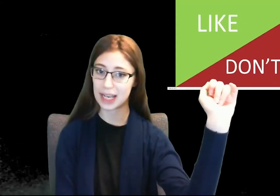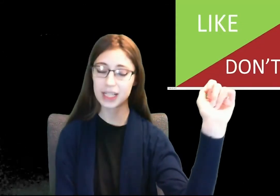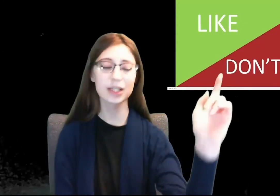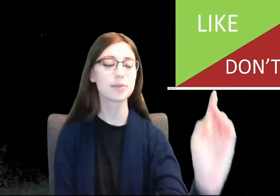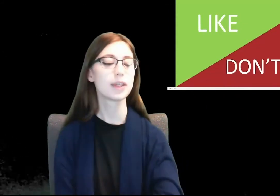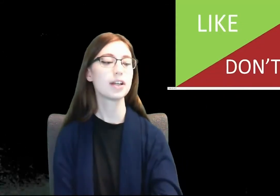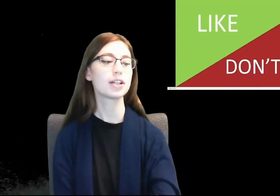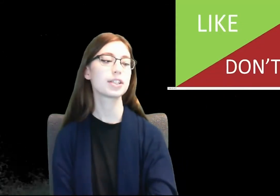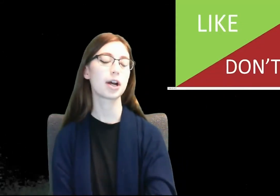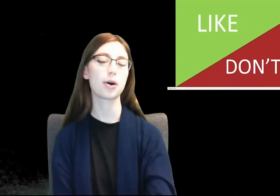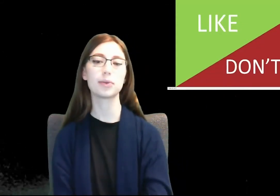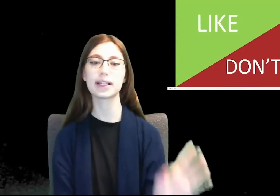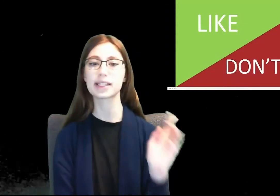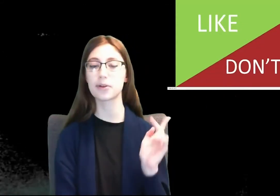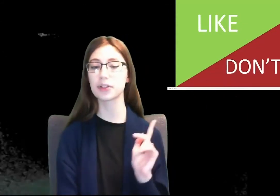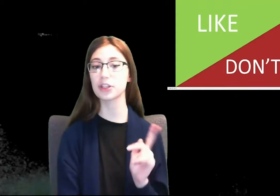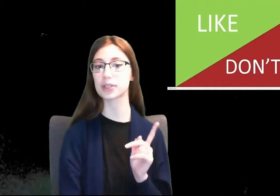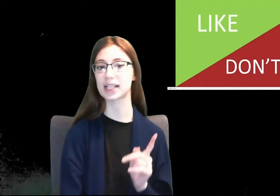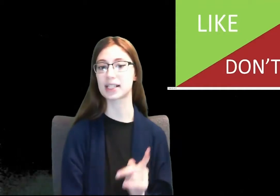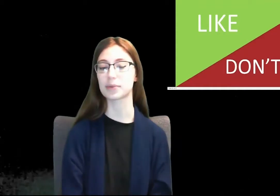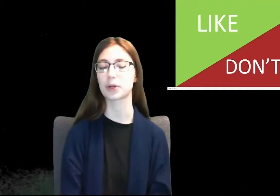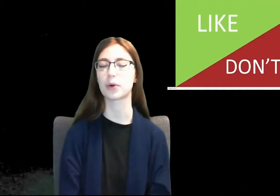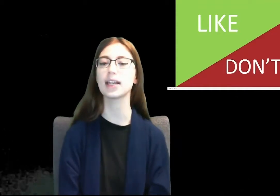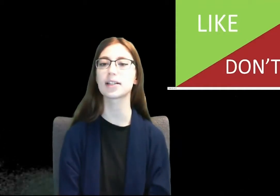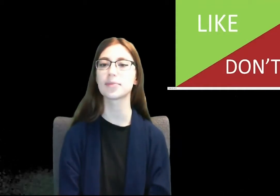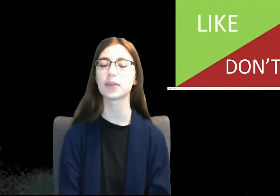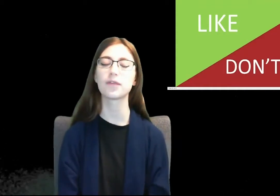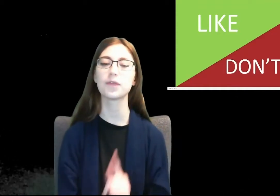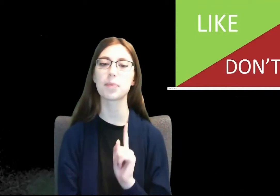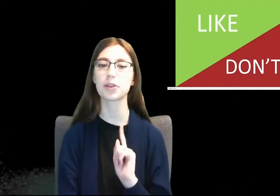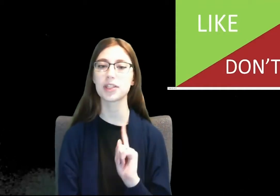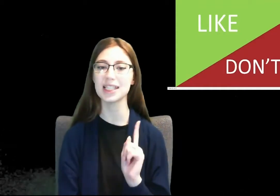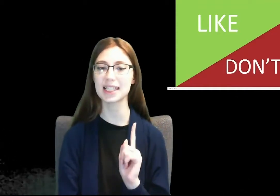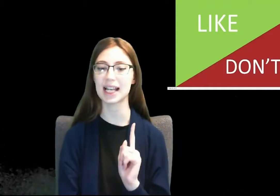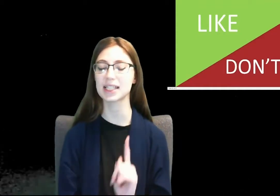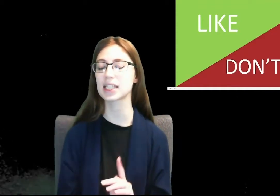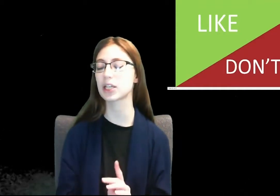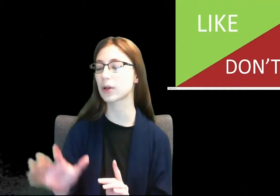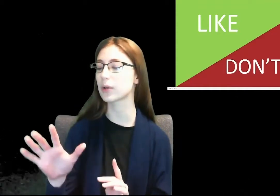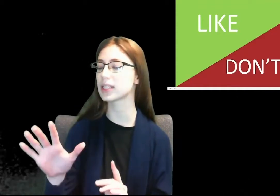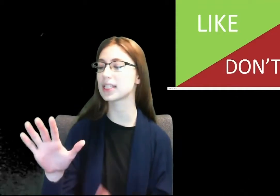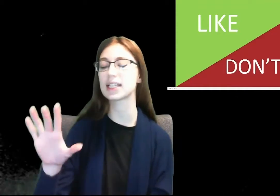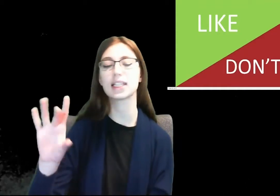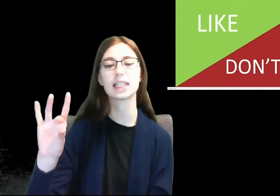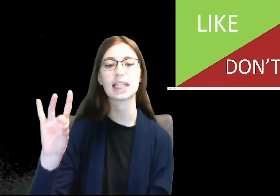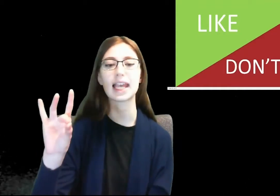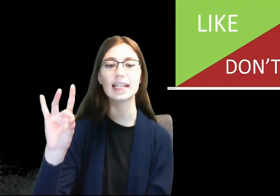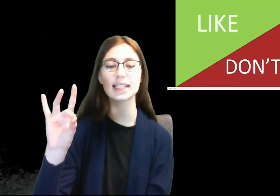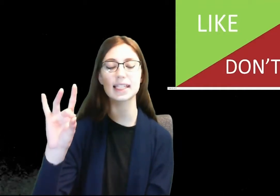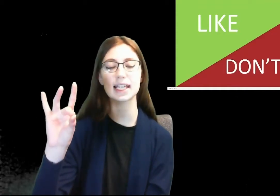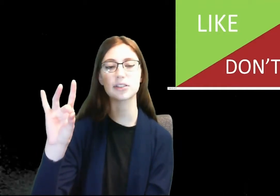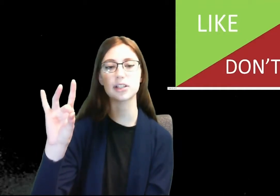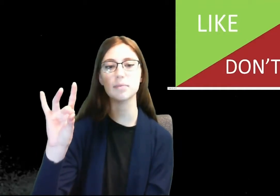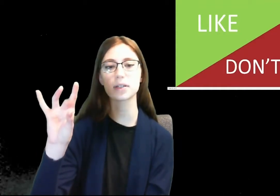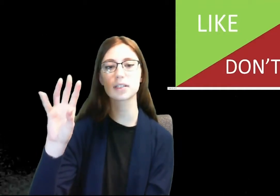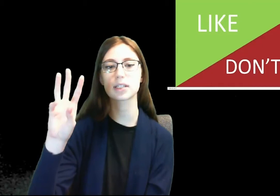like. So let's go over those signs real quick. For both of these signs, you are going to need the 8 hand shape. So you could